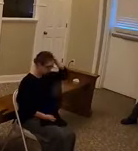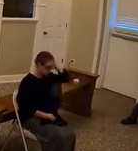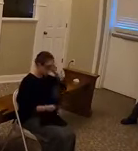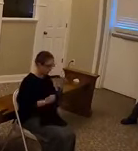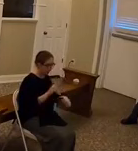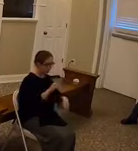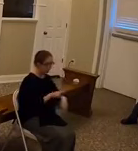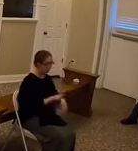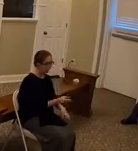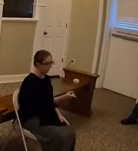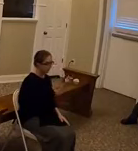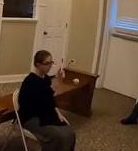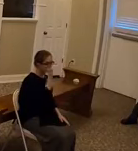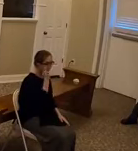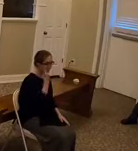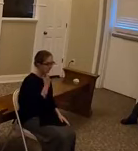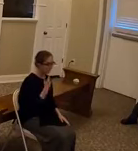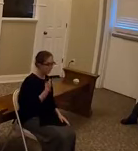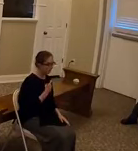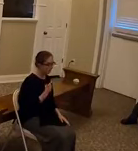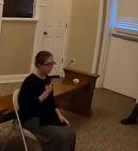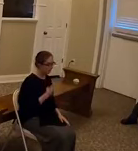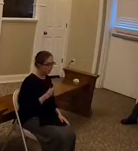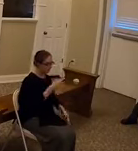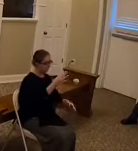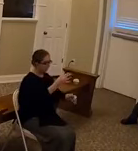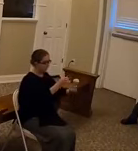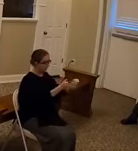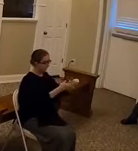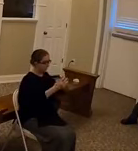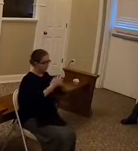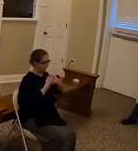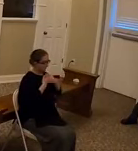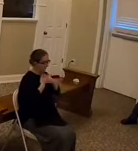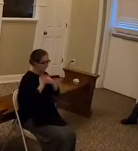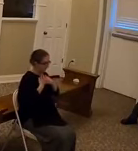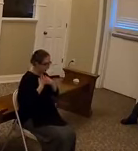And so the time comes for them to take their last breath.